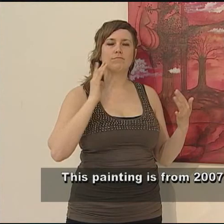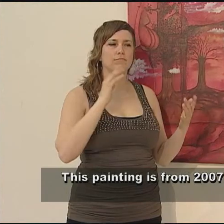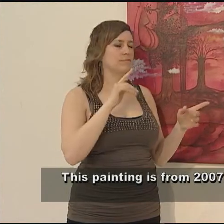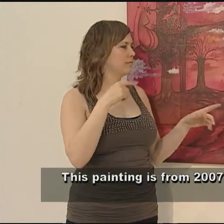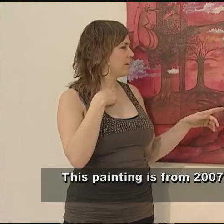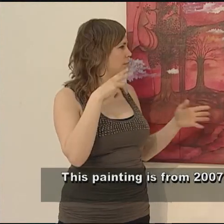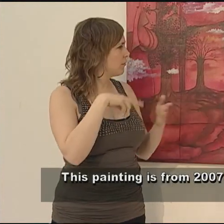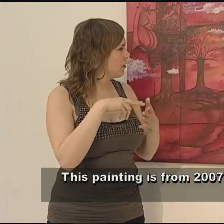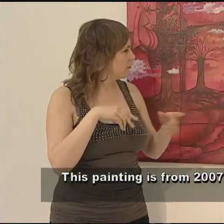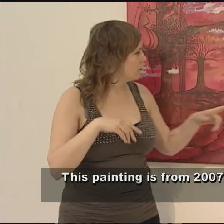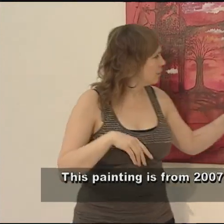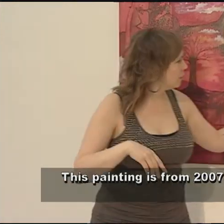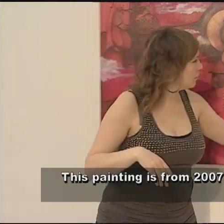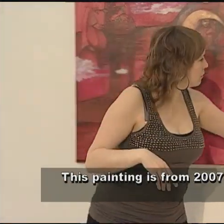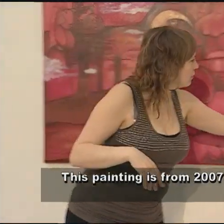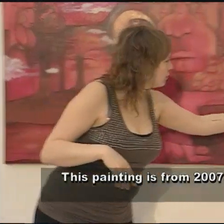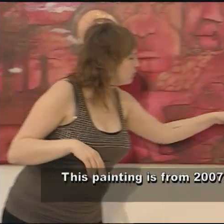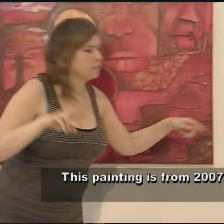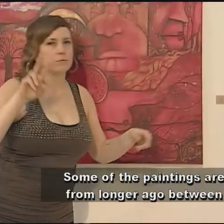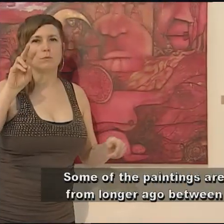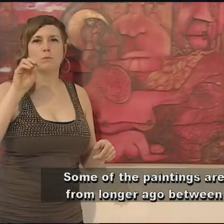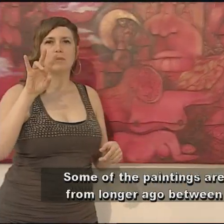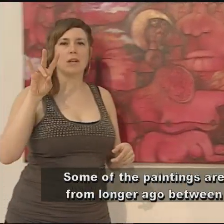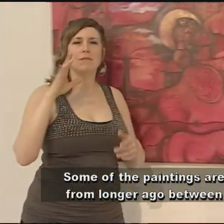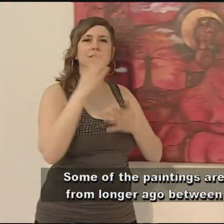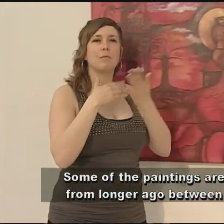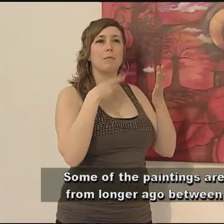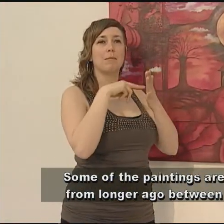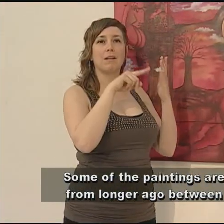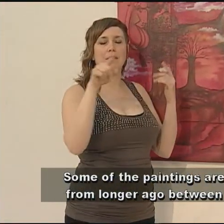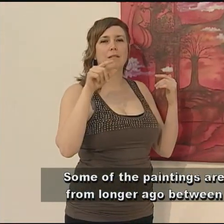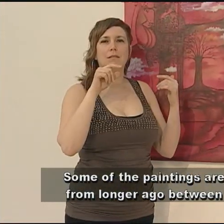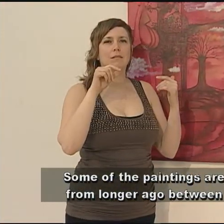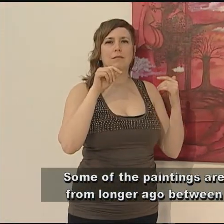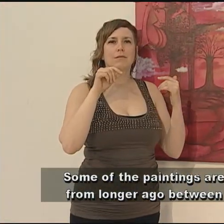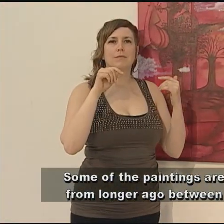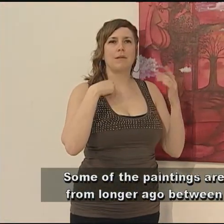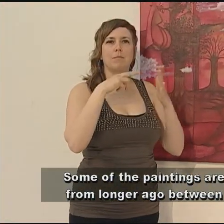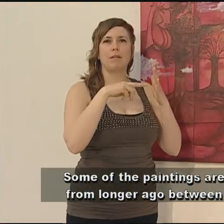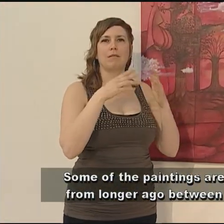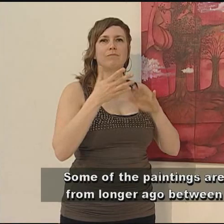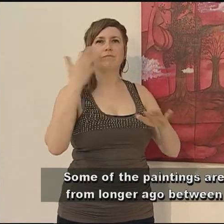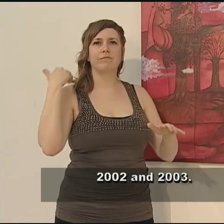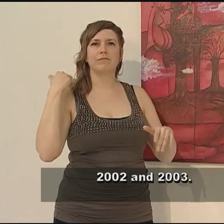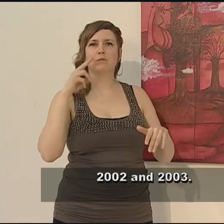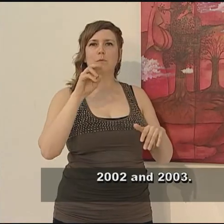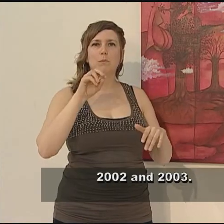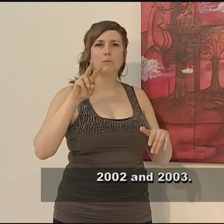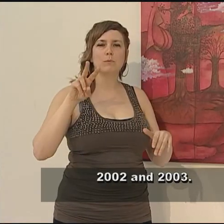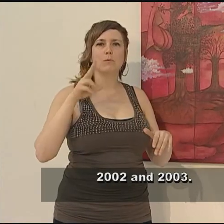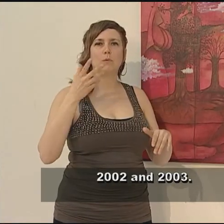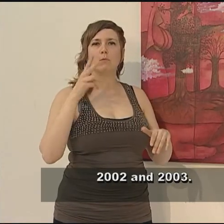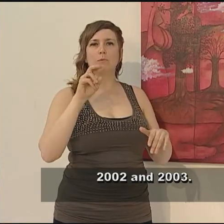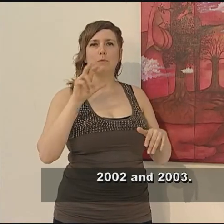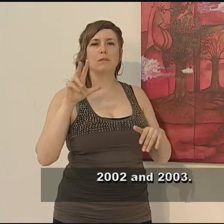This painting is from 2007. Some of the paintings are from longer ago, between 2002